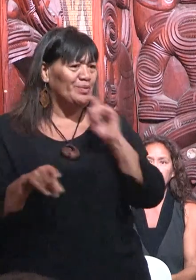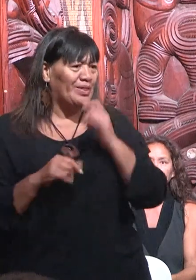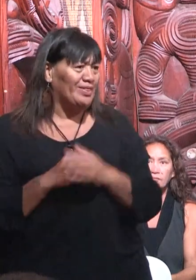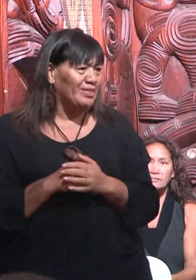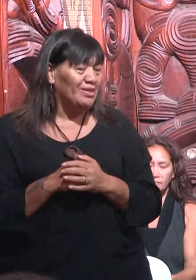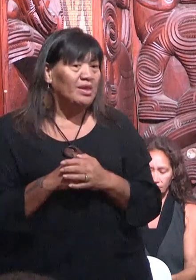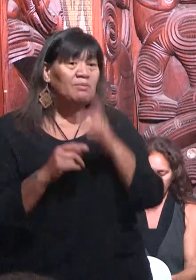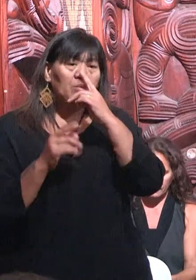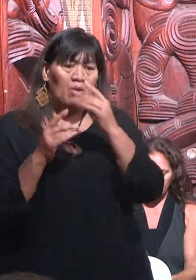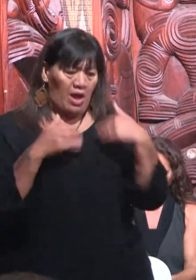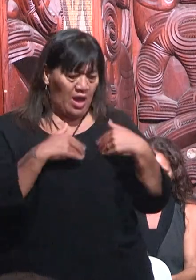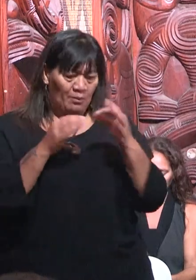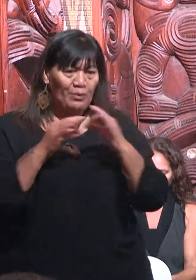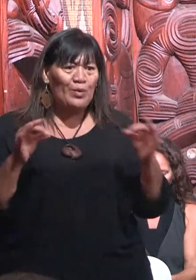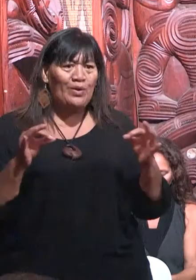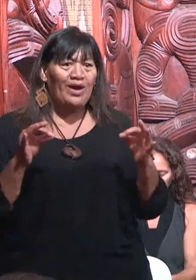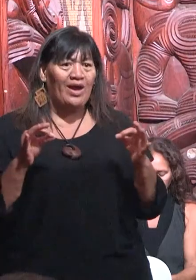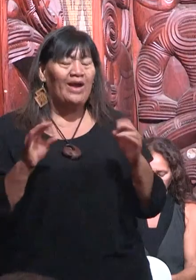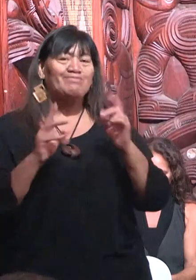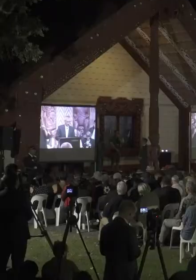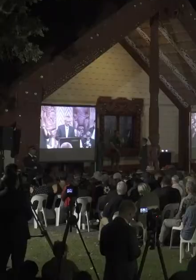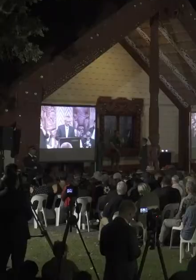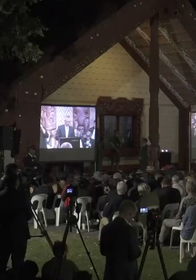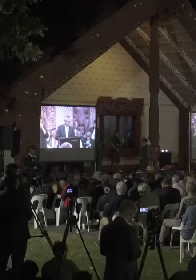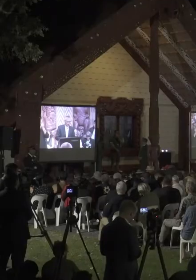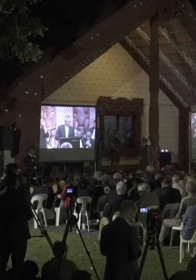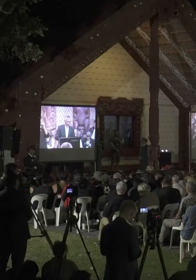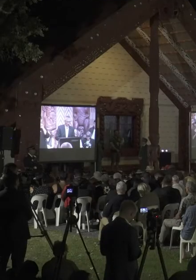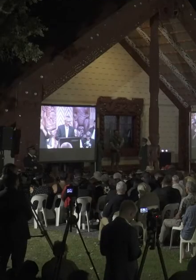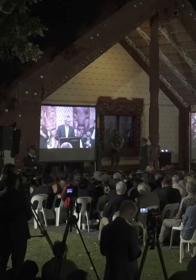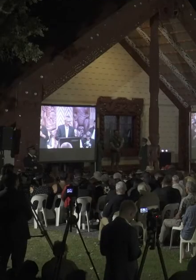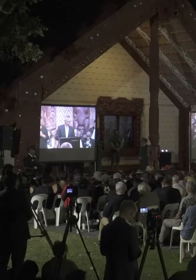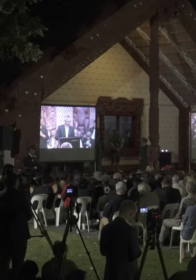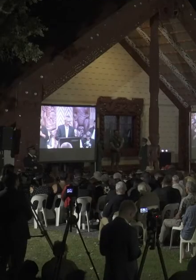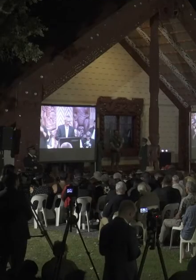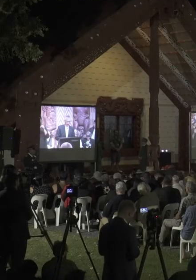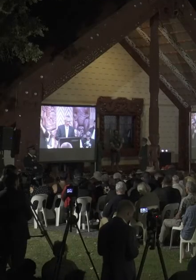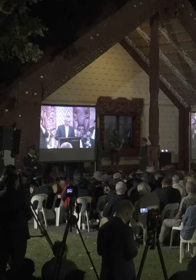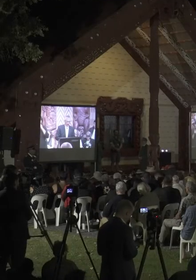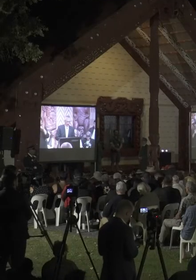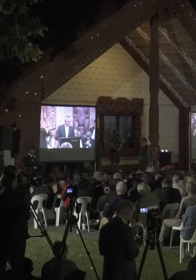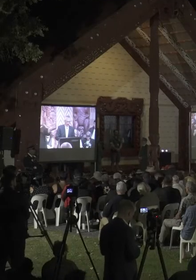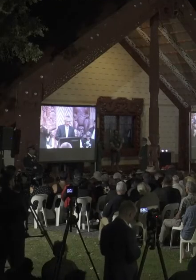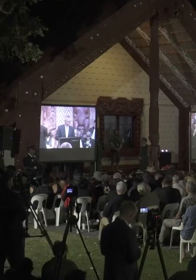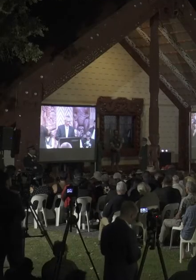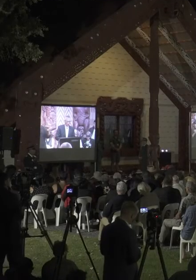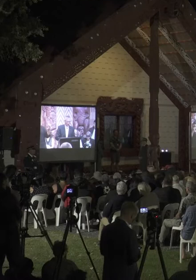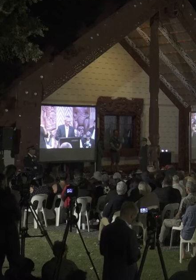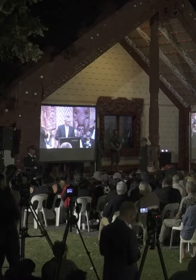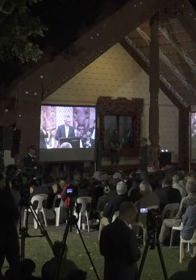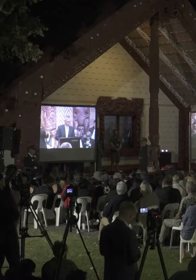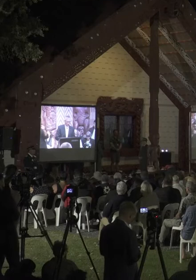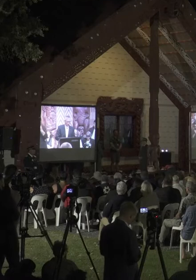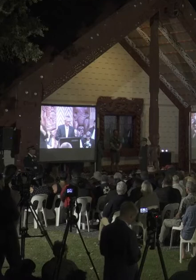Blessed are the pure in heart, for they will see God. Blessed are the peacemakers, for they will